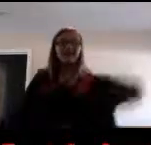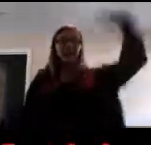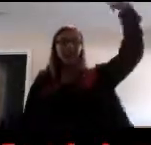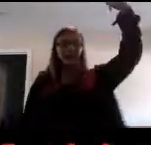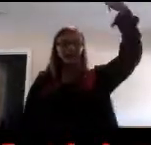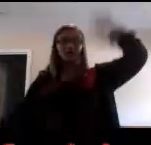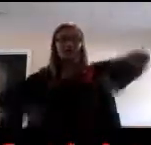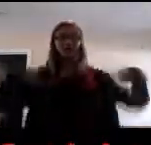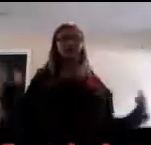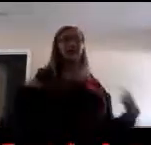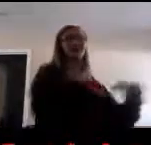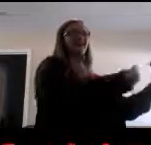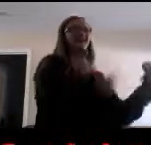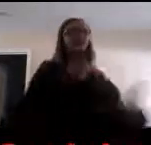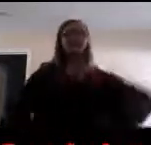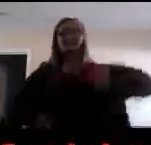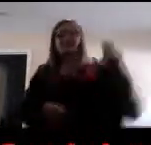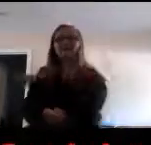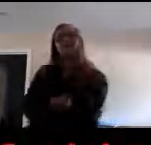me harder than another man